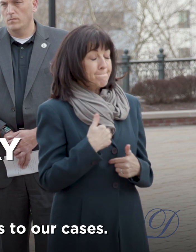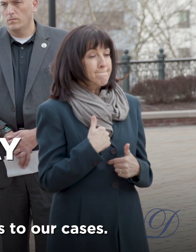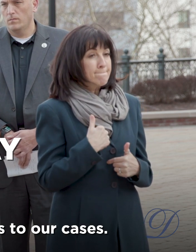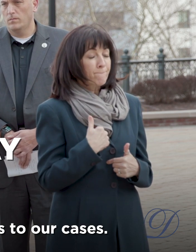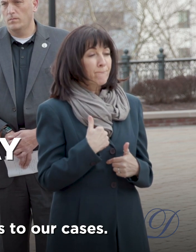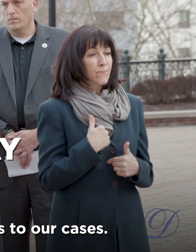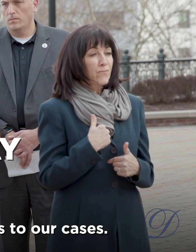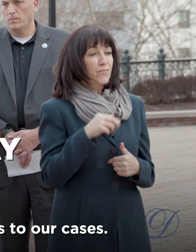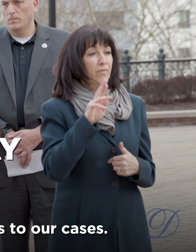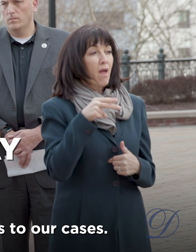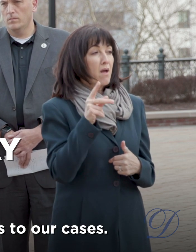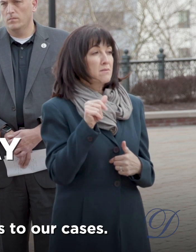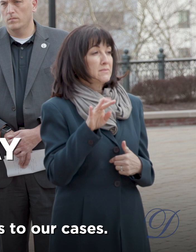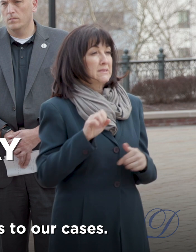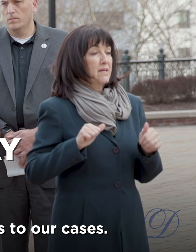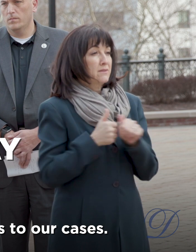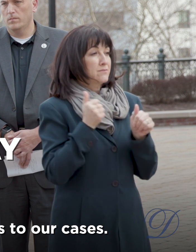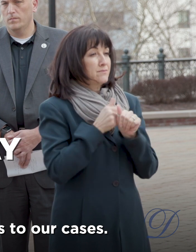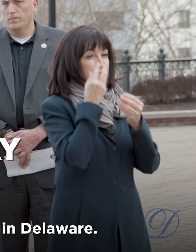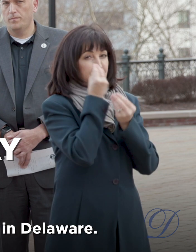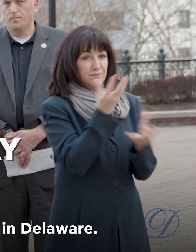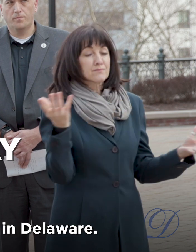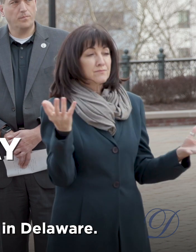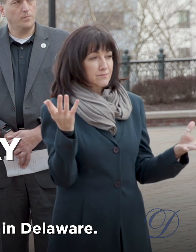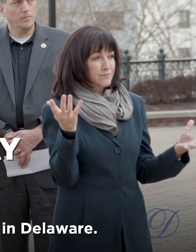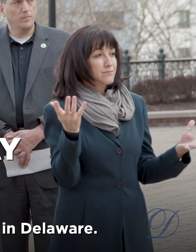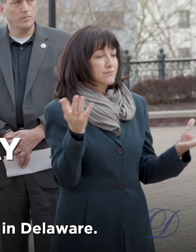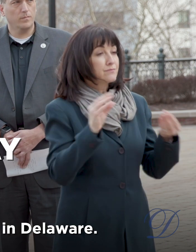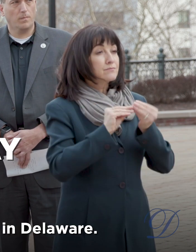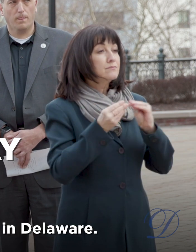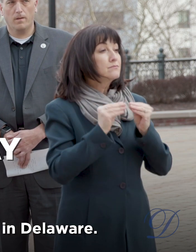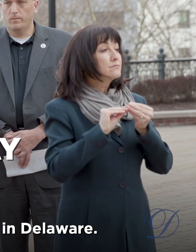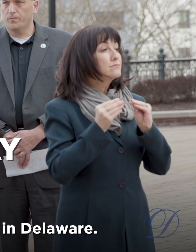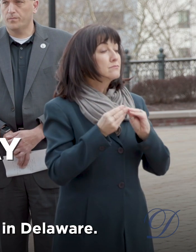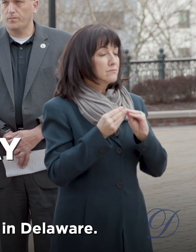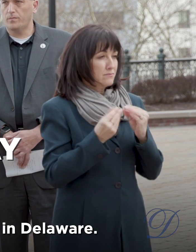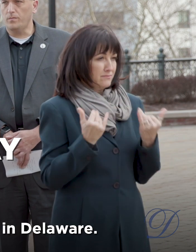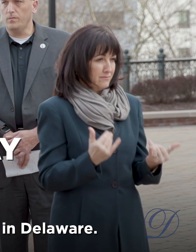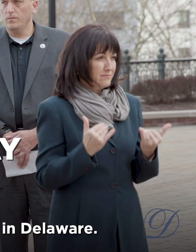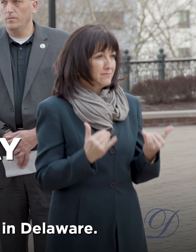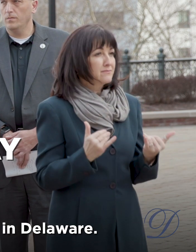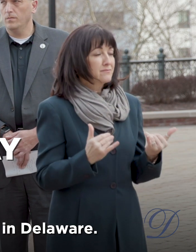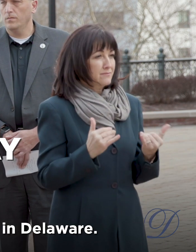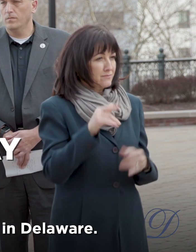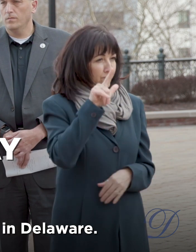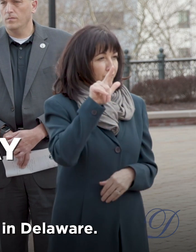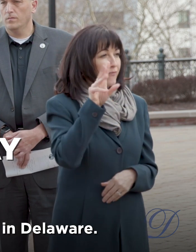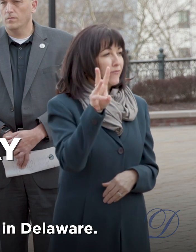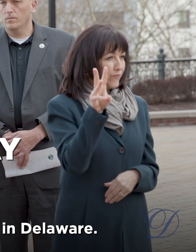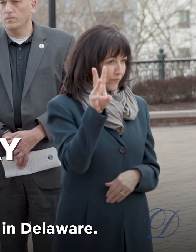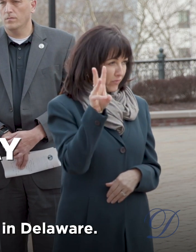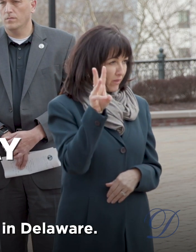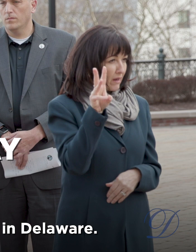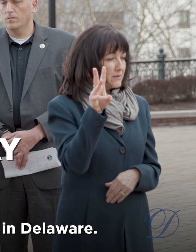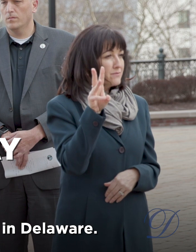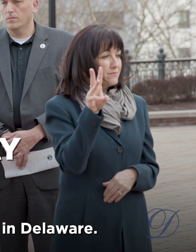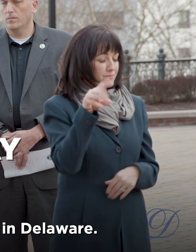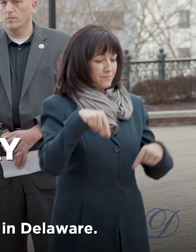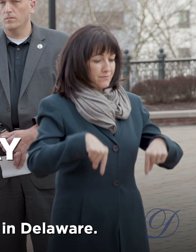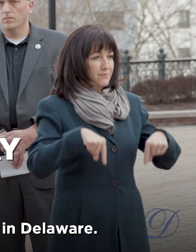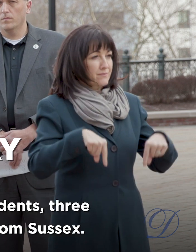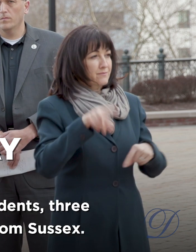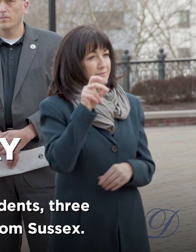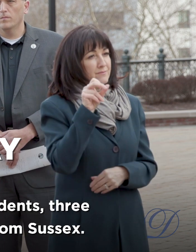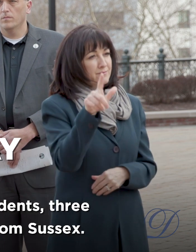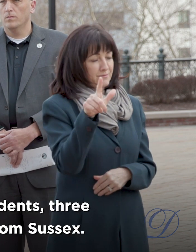in regards to our cases. We now have 26 positive cases in